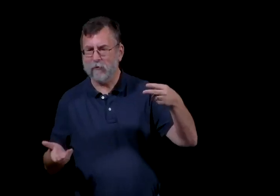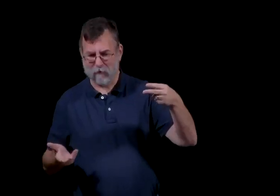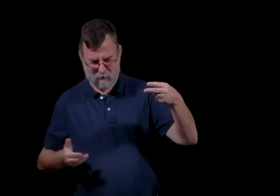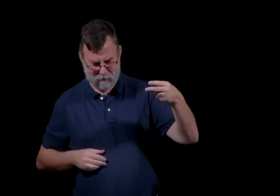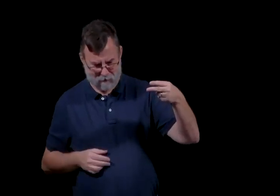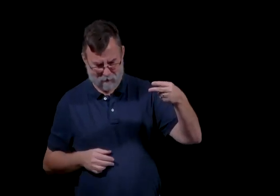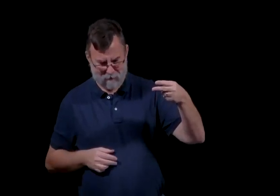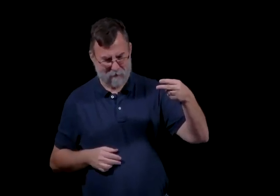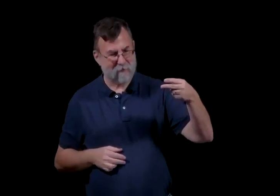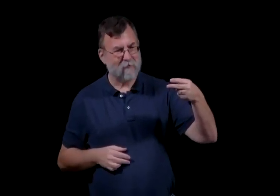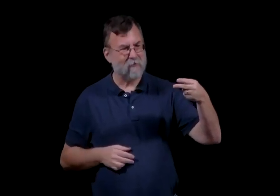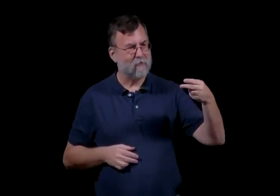The second word,